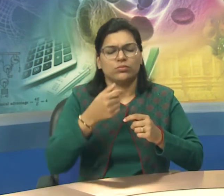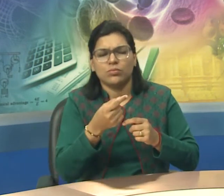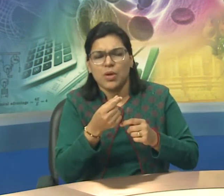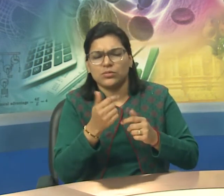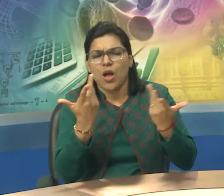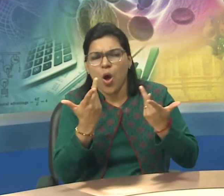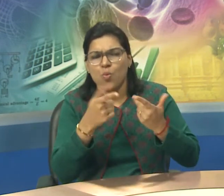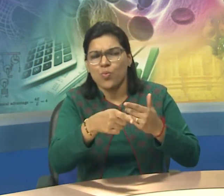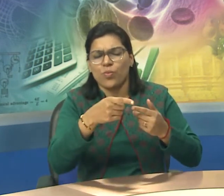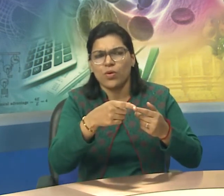where